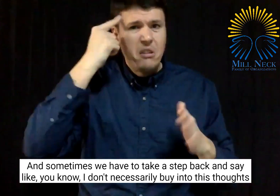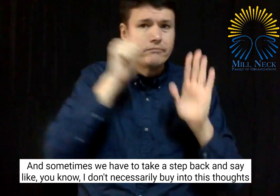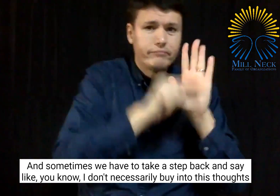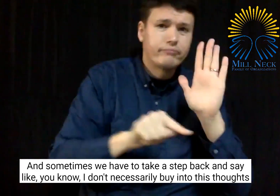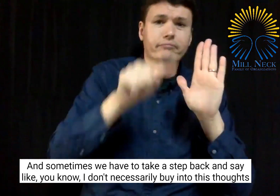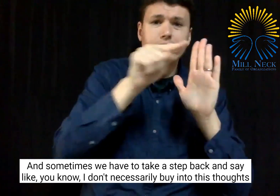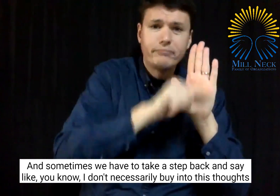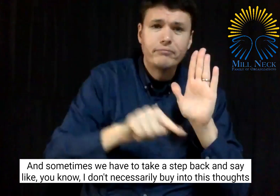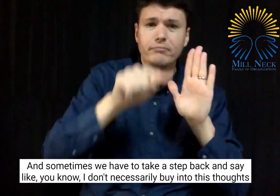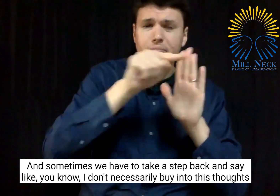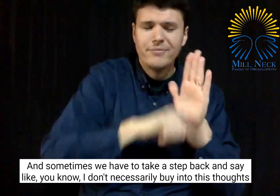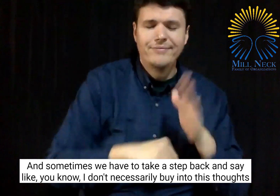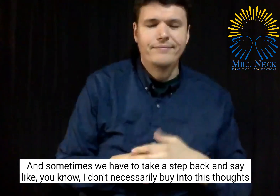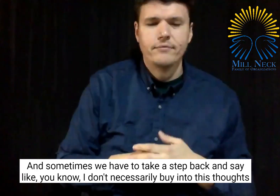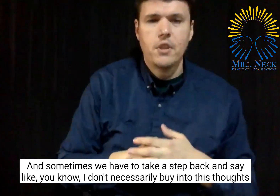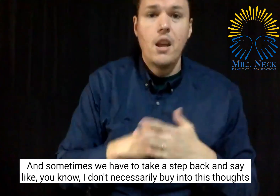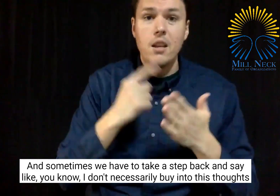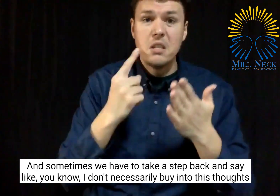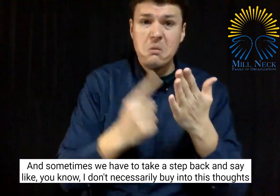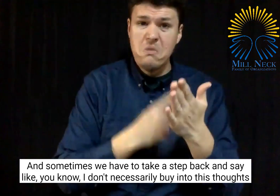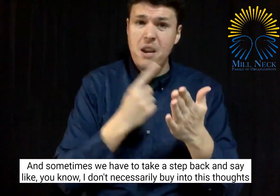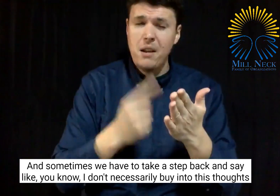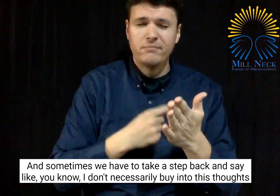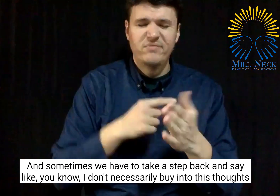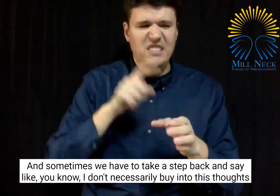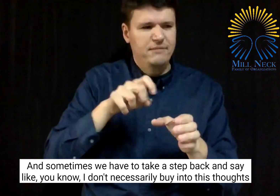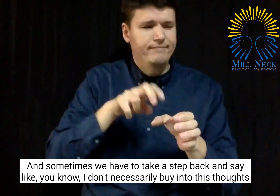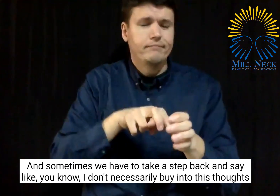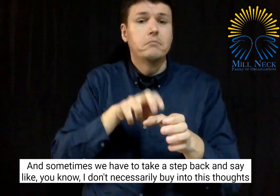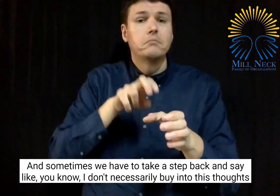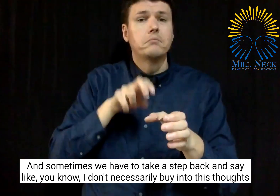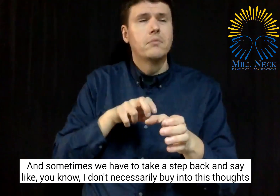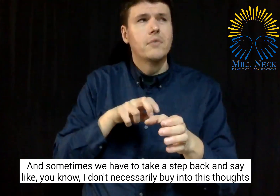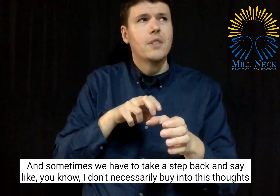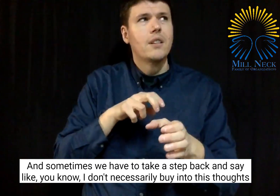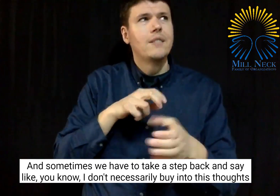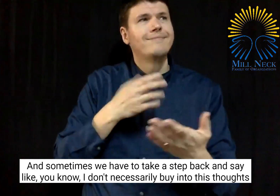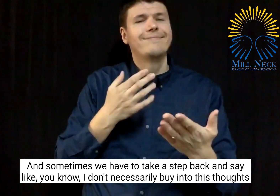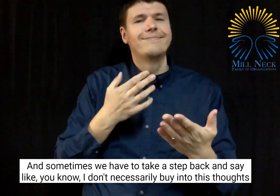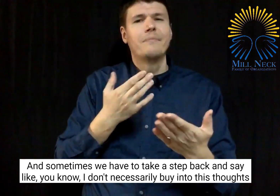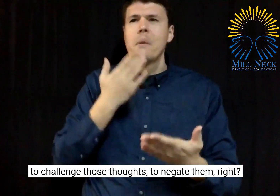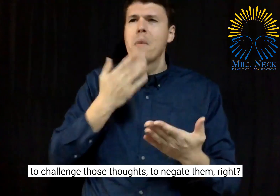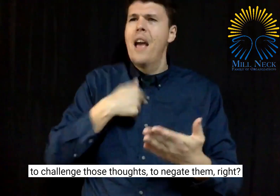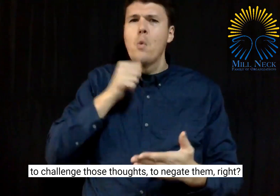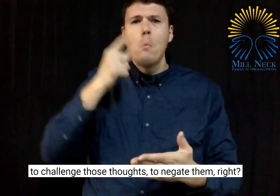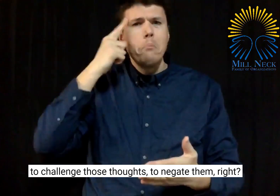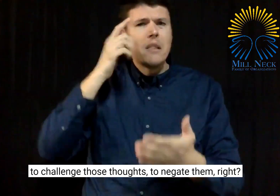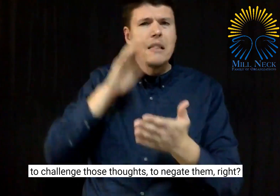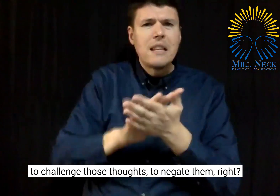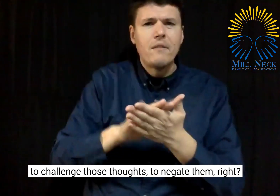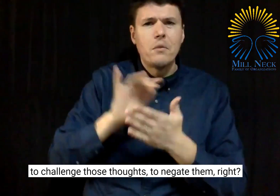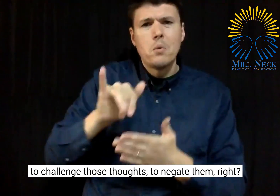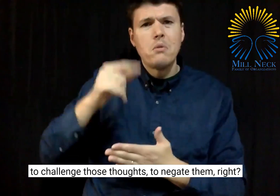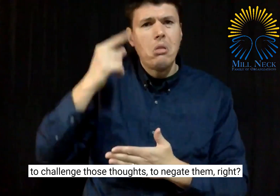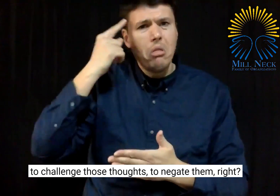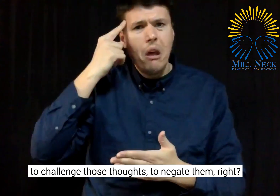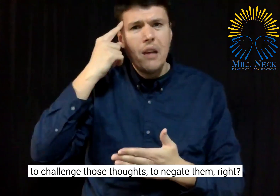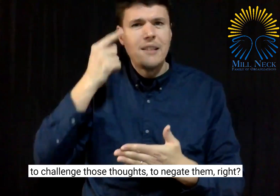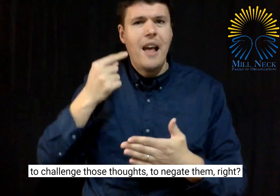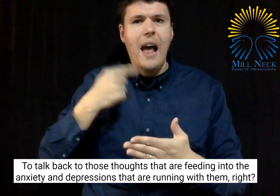sometimes we have to take a step back and say, like, I don't necessarily buy into those thoughts, to challenge those thoughts, to negate them, right? To